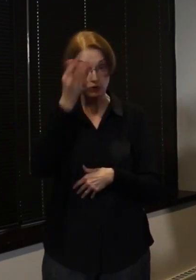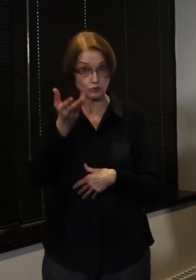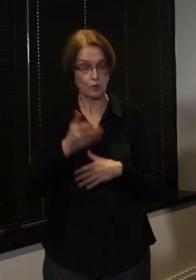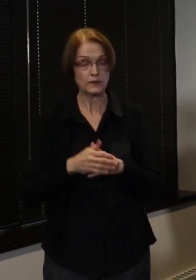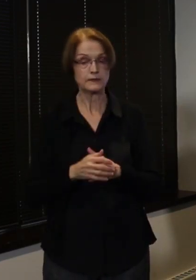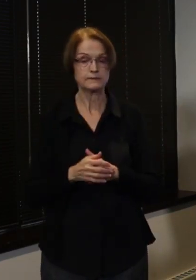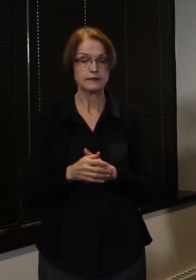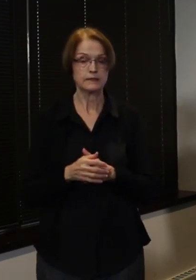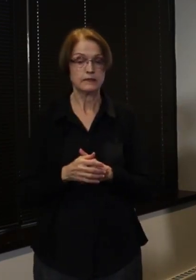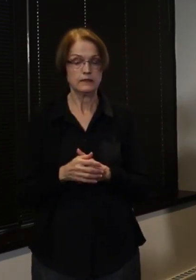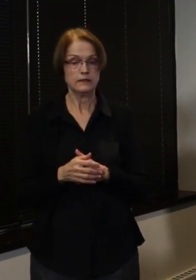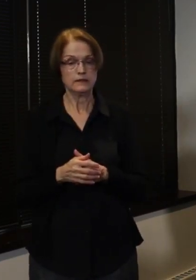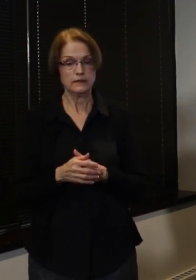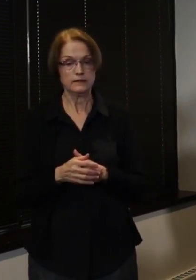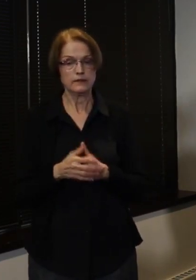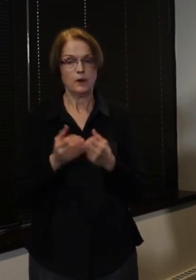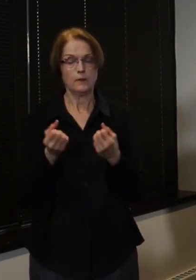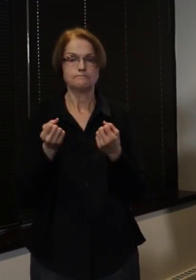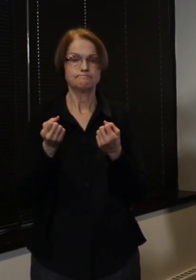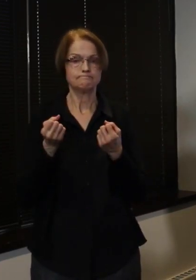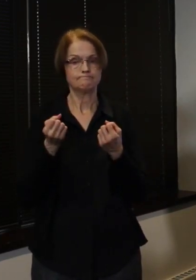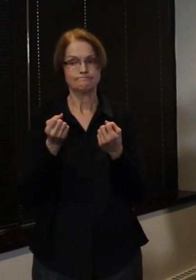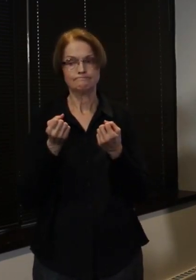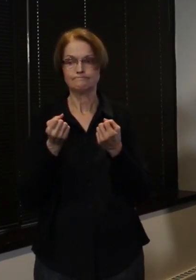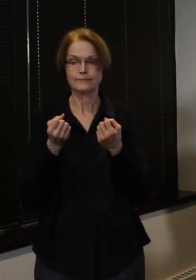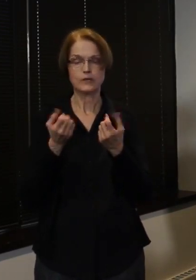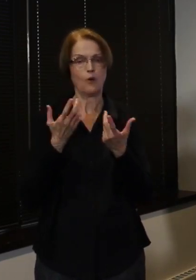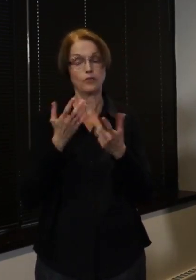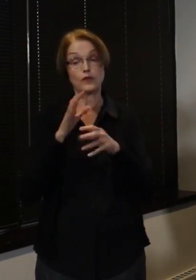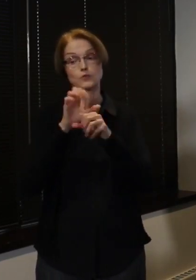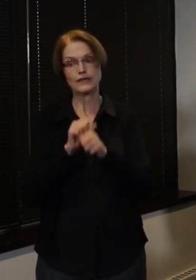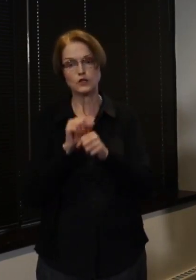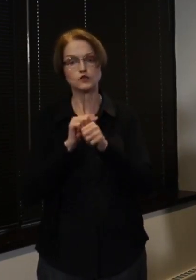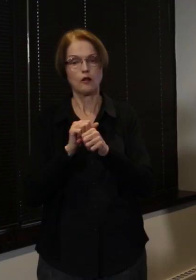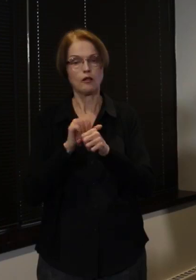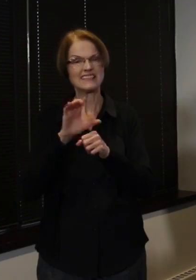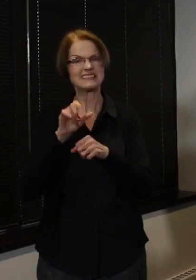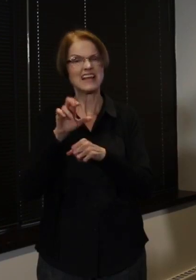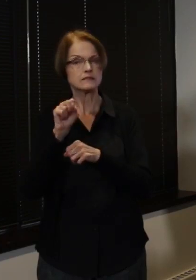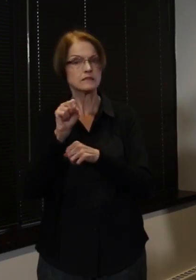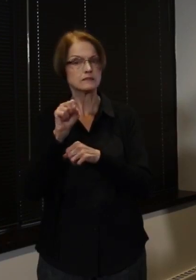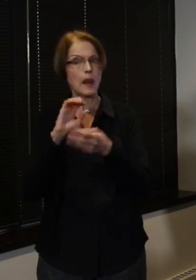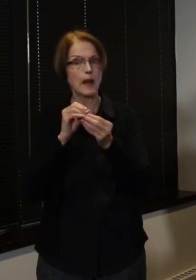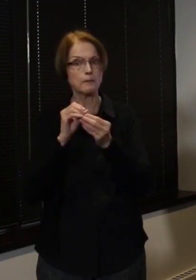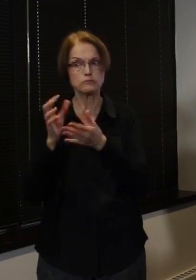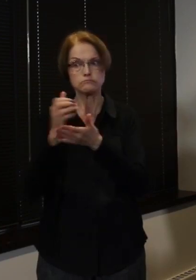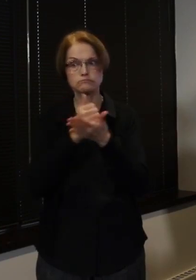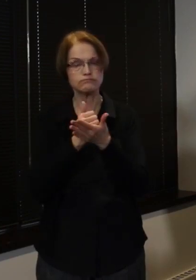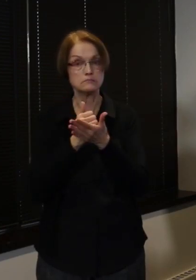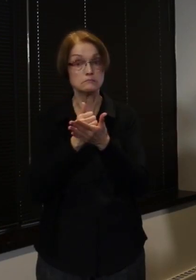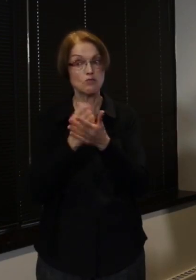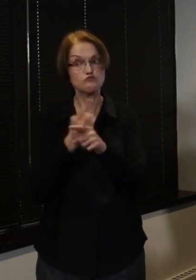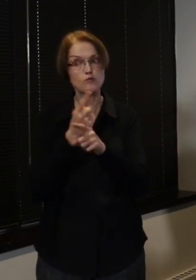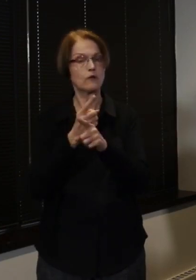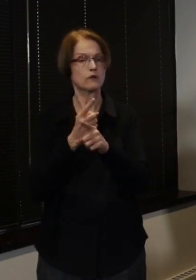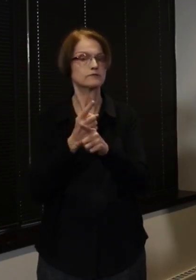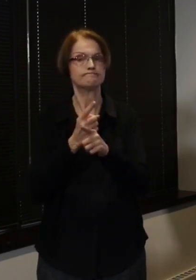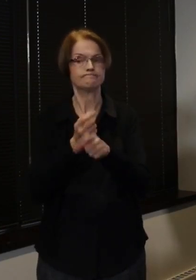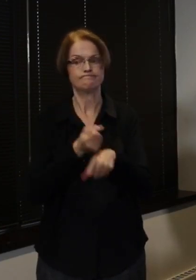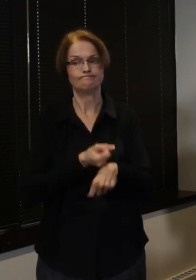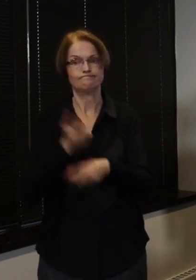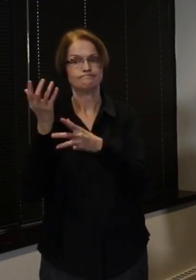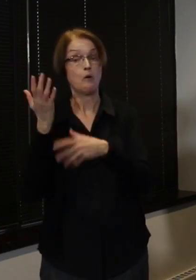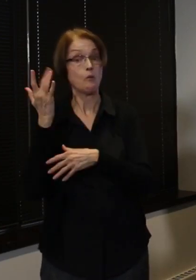thrown a lot of traditional census data sort of out the window. And by that, I mean, we weren't seeing